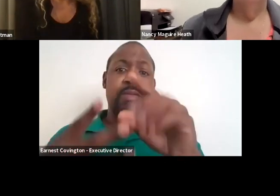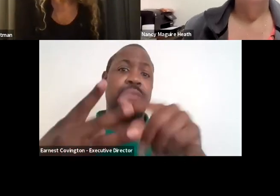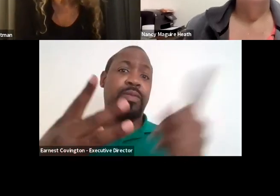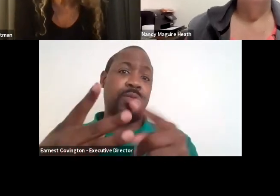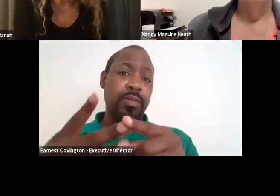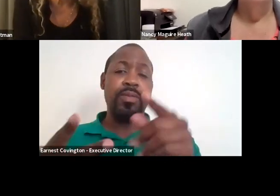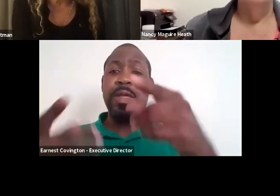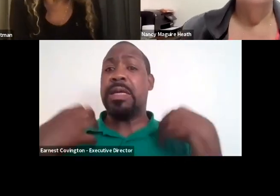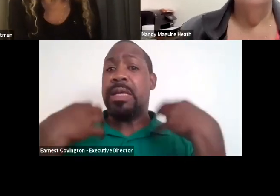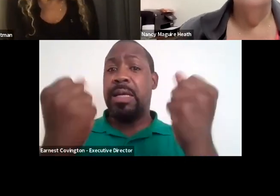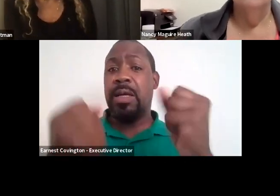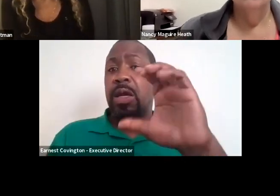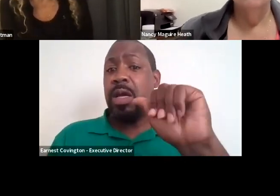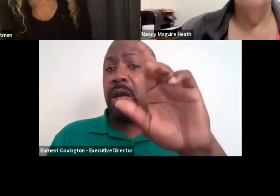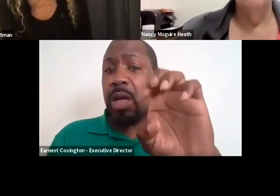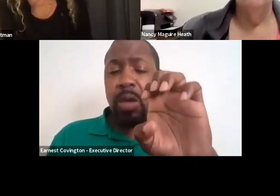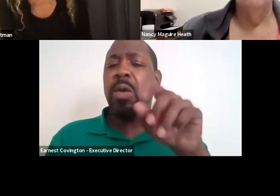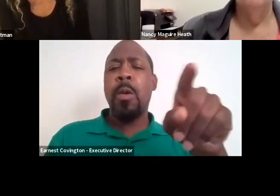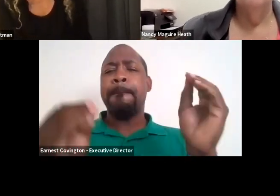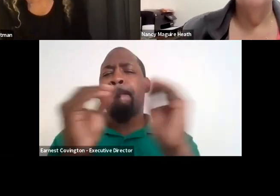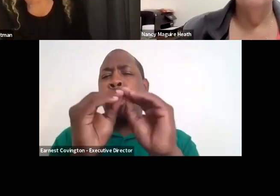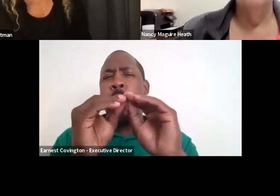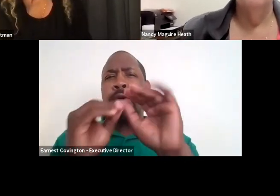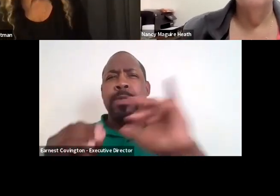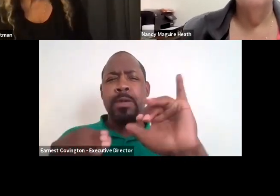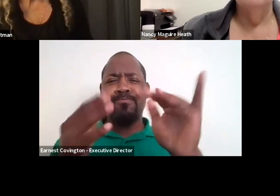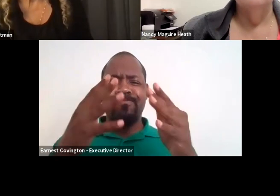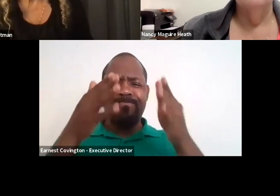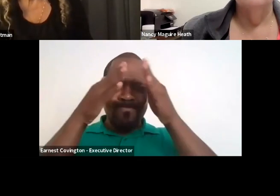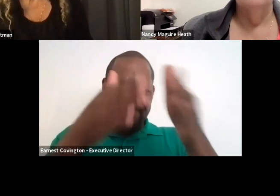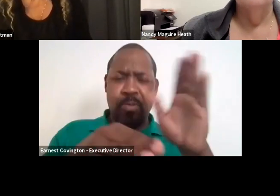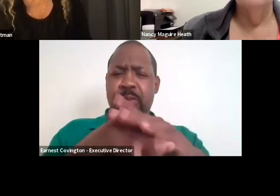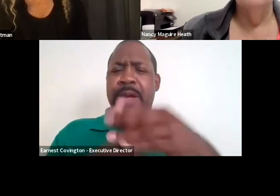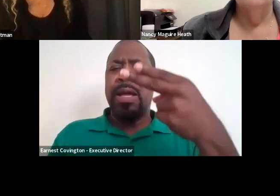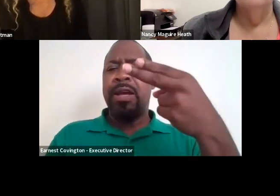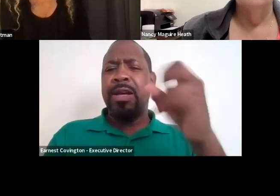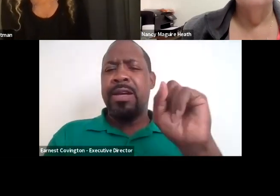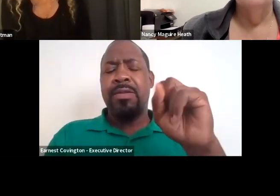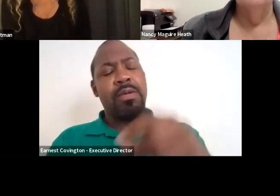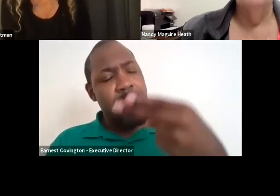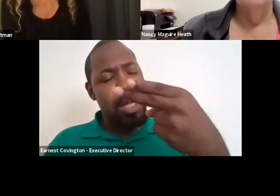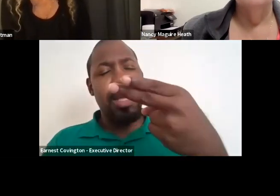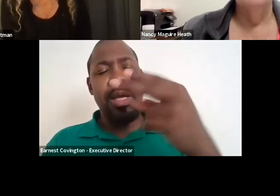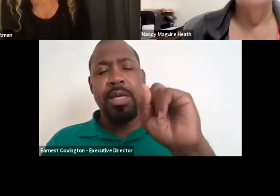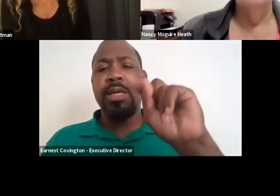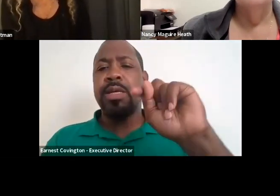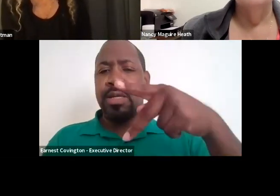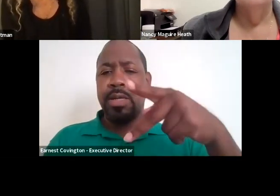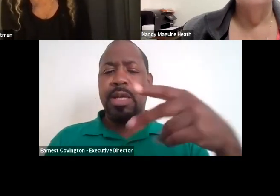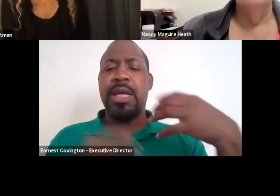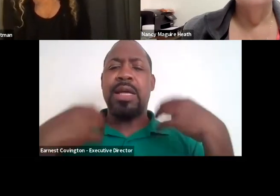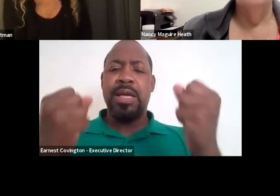of interpreters for job fairs and interviews. For the Healthcare Committee, we've been really focused on the